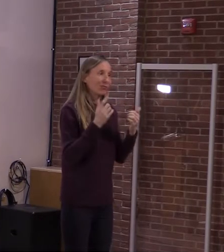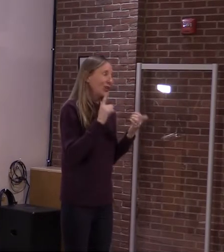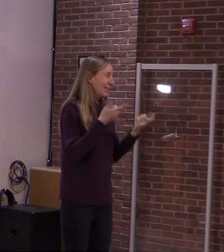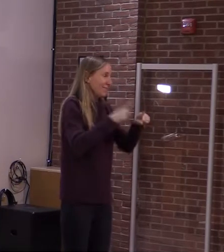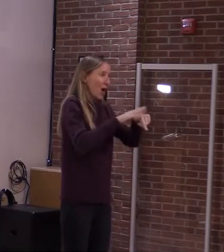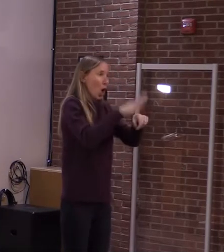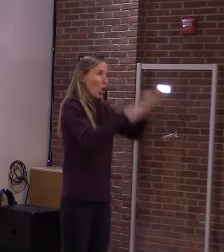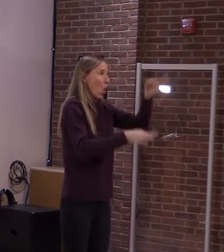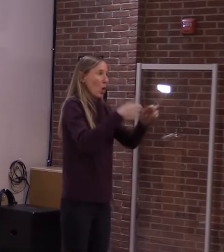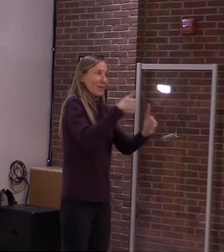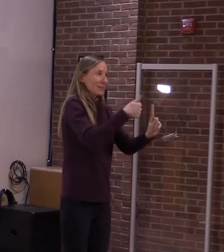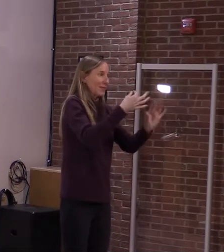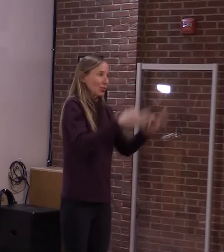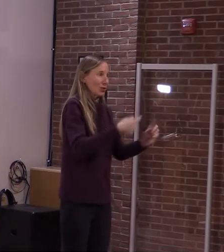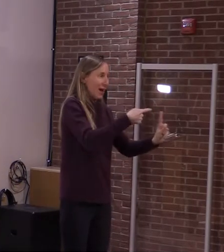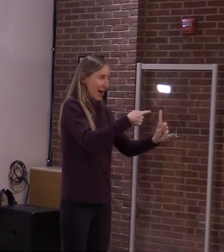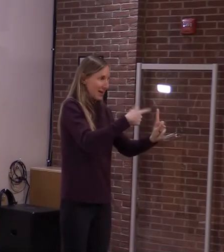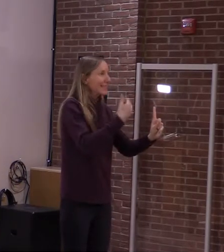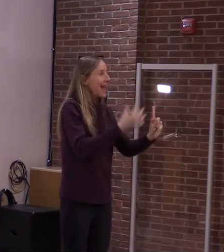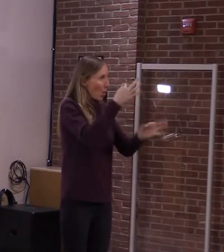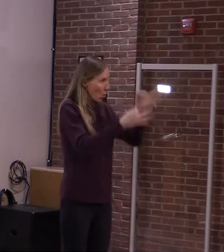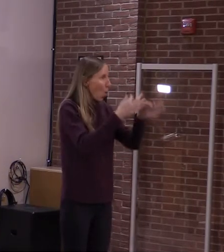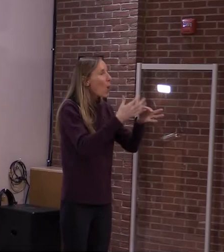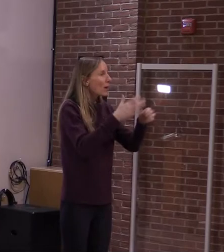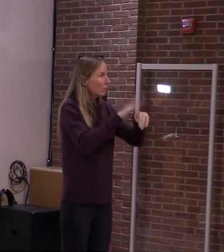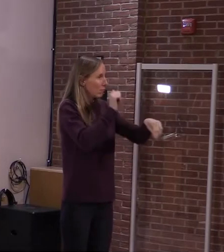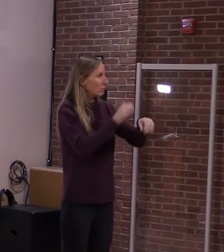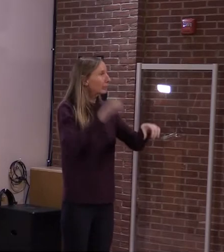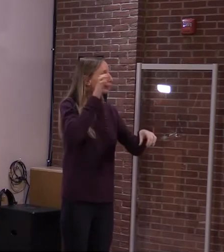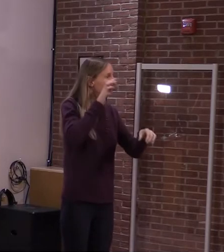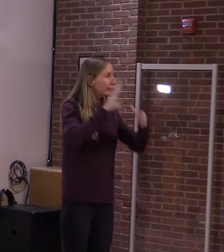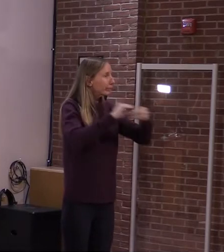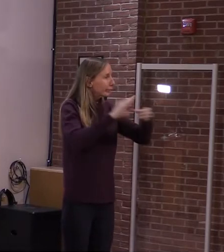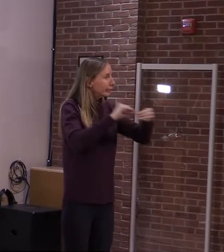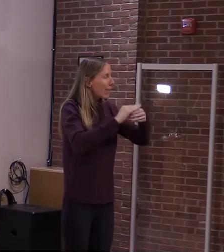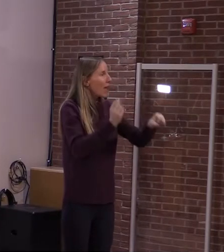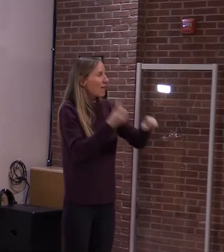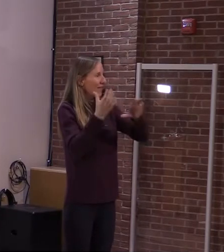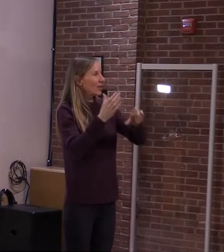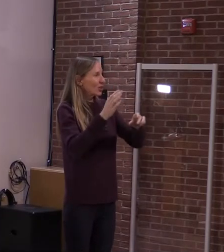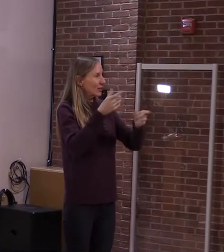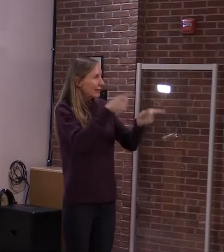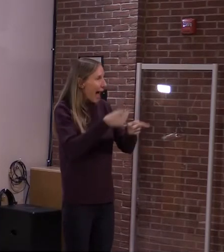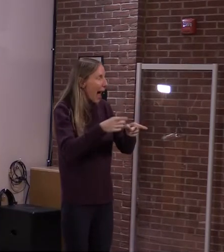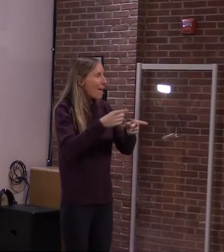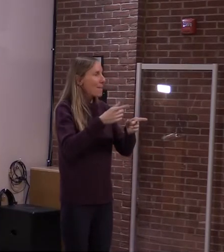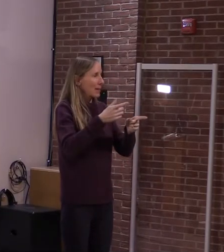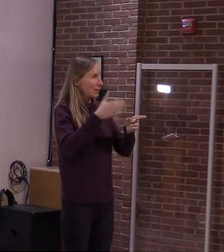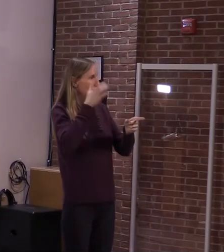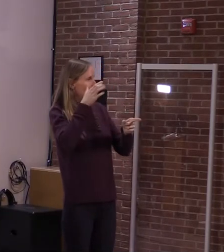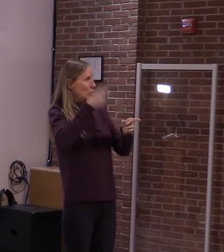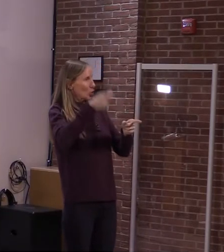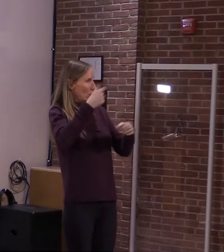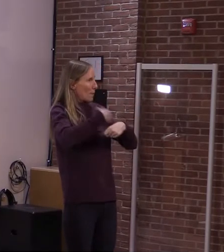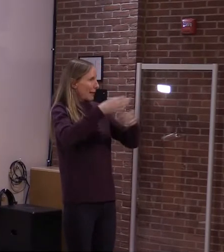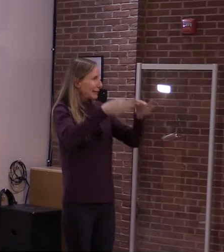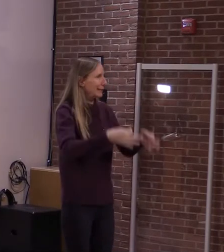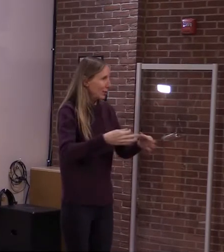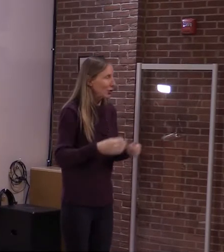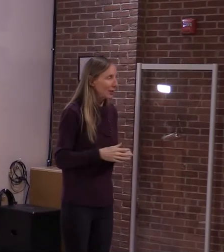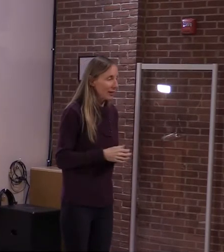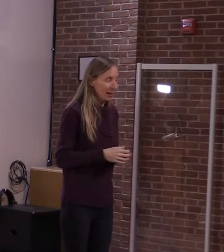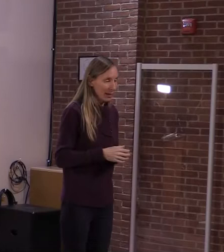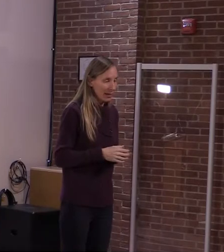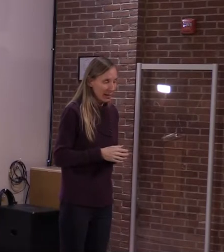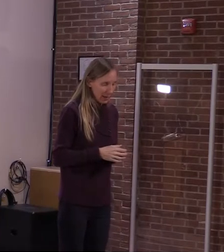just reopening and can hear some of those eviction cases. But I'm not clear in terms